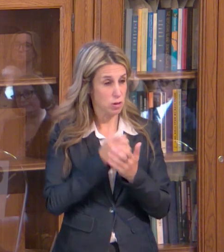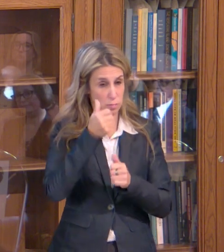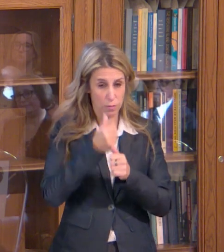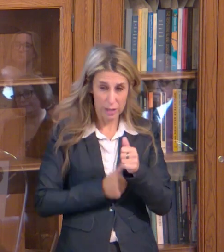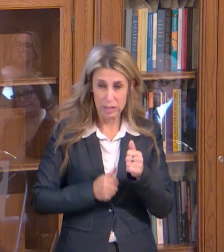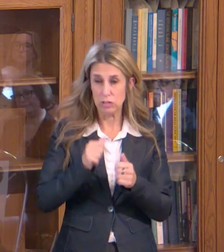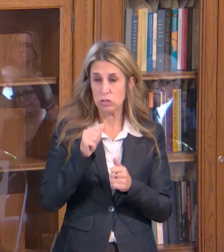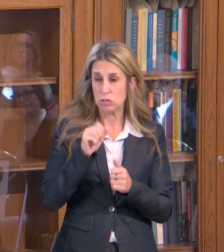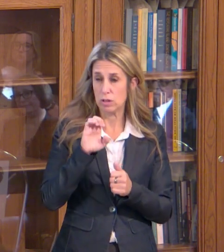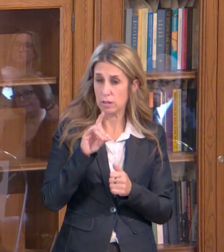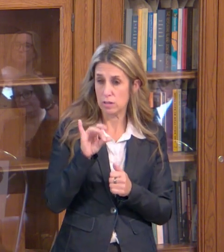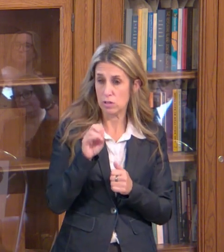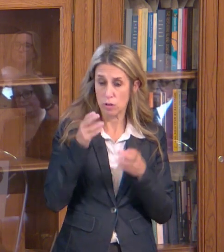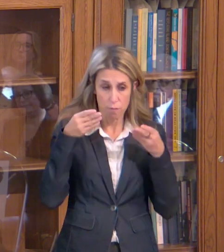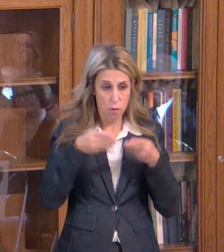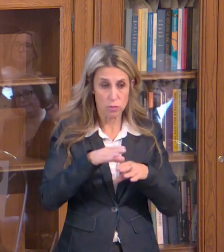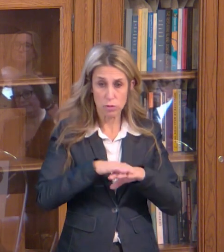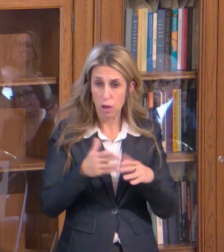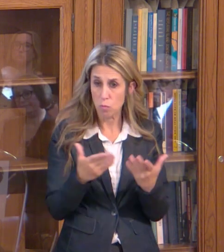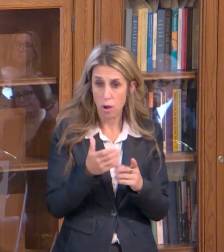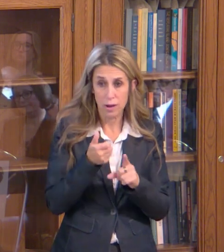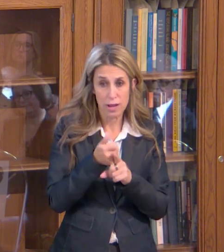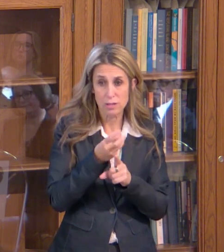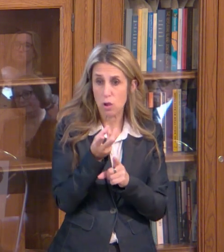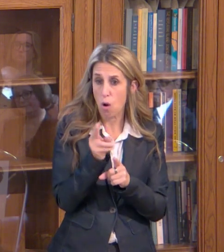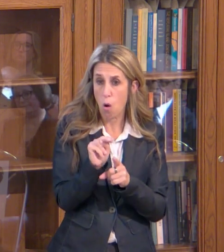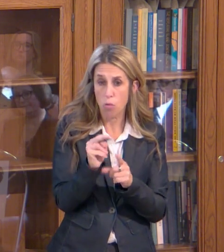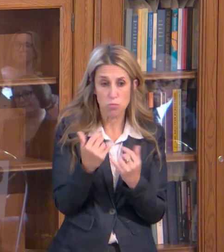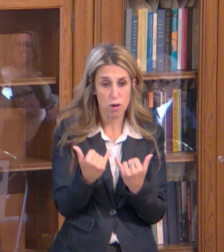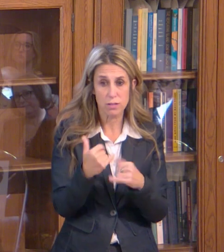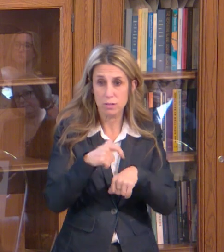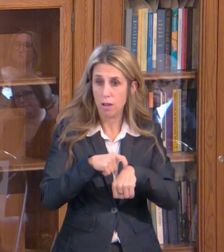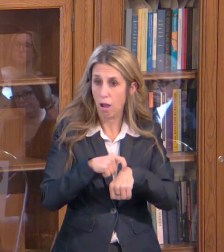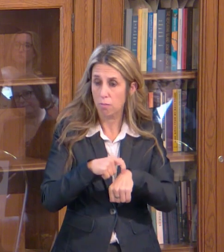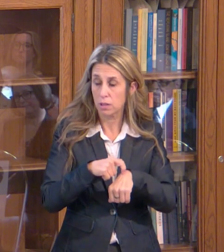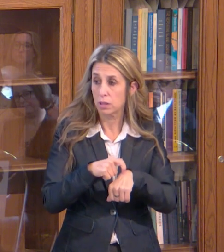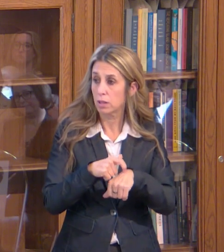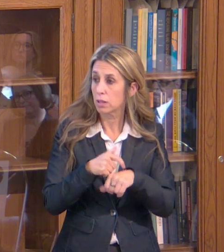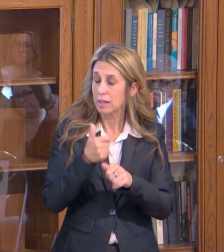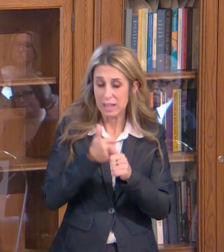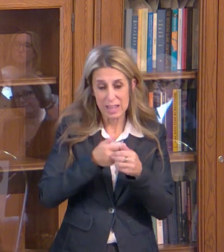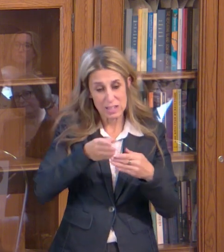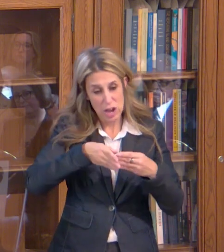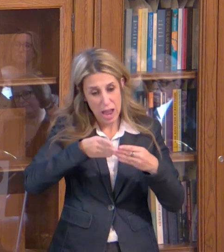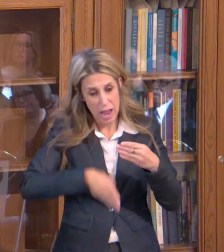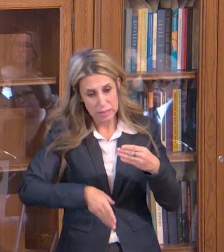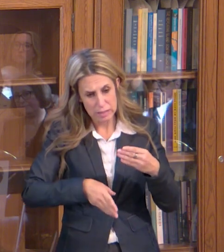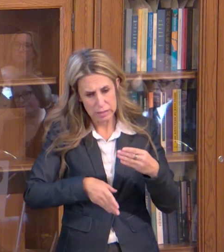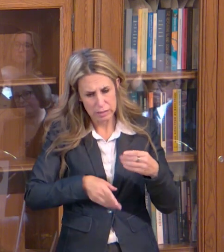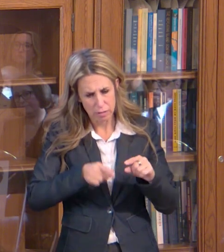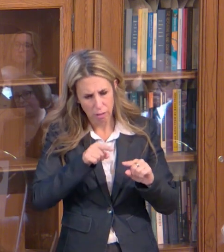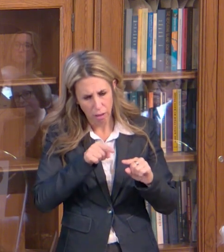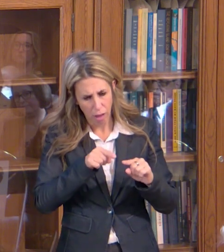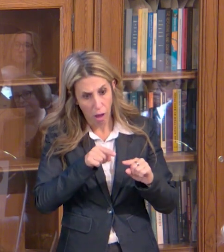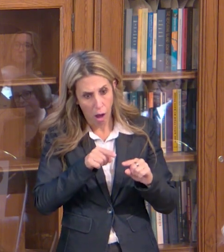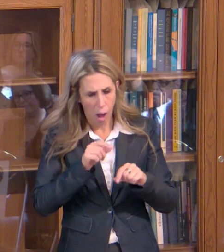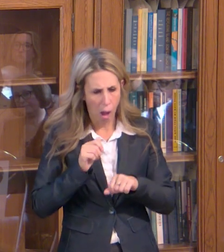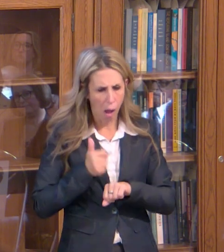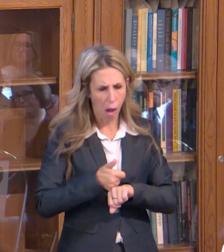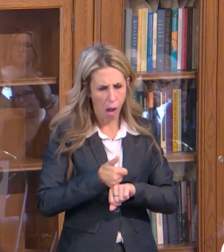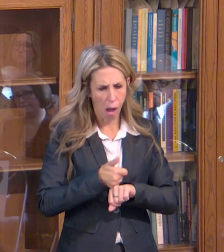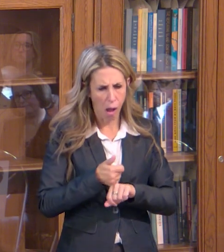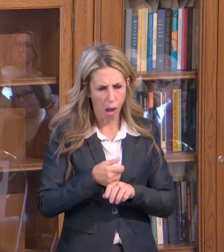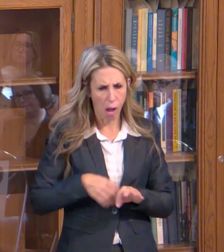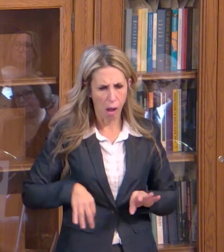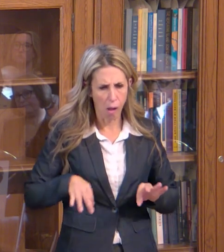Edition focuses on its own present time each ending becomes a landmark for measuring